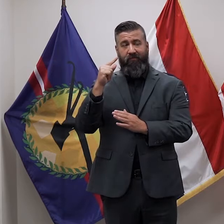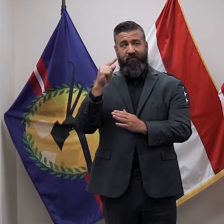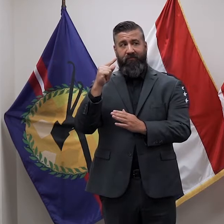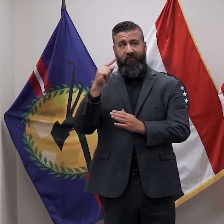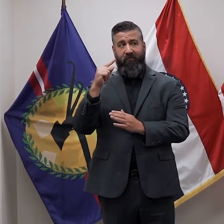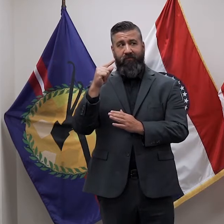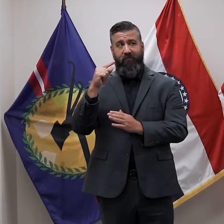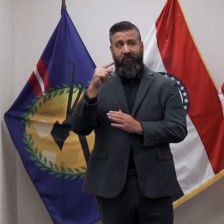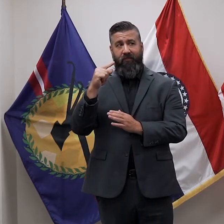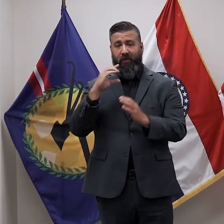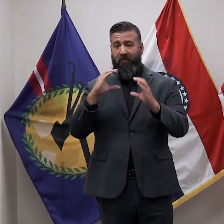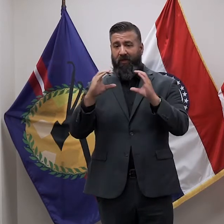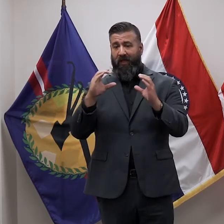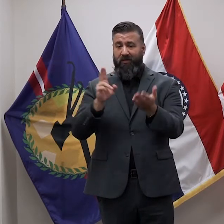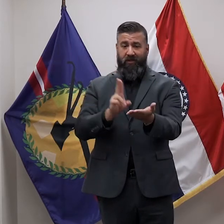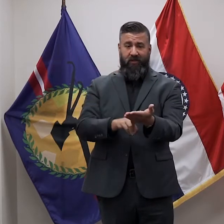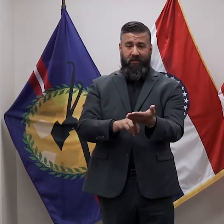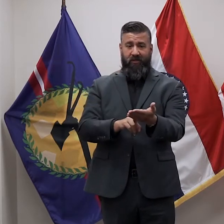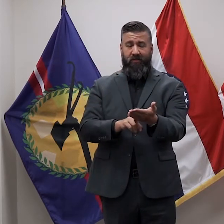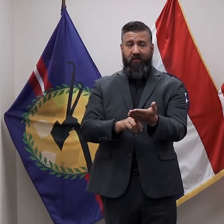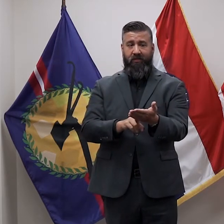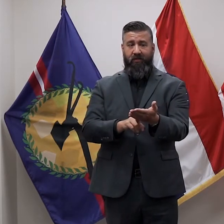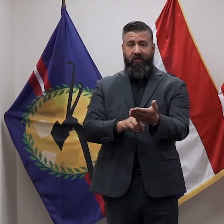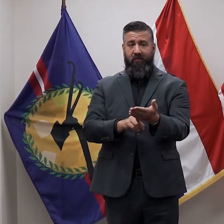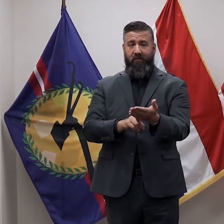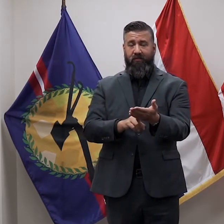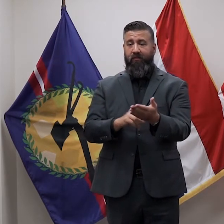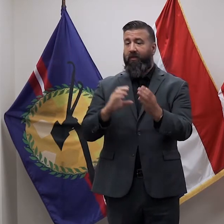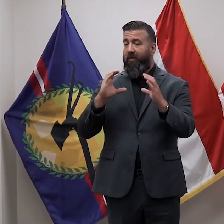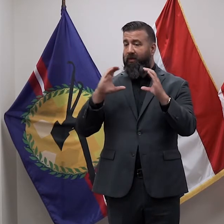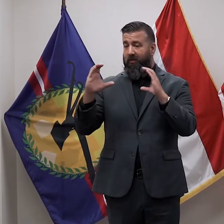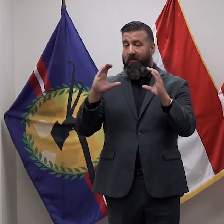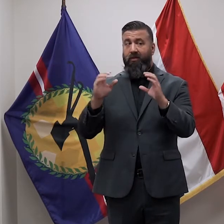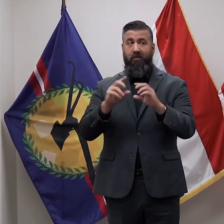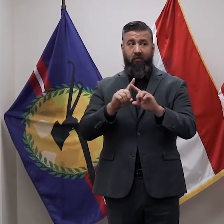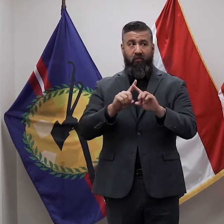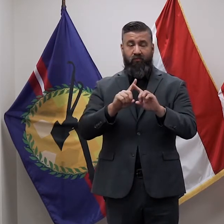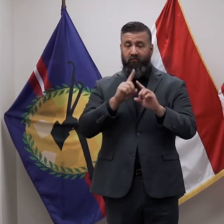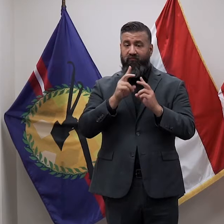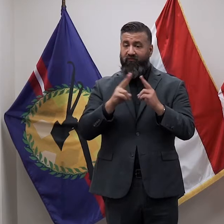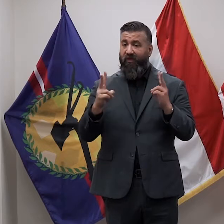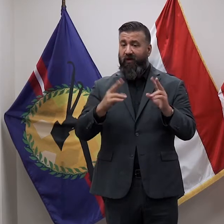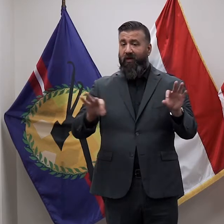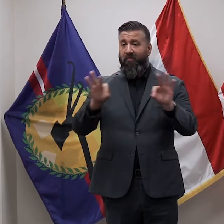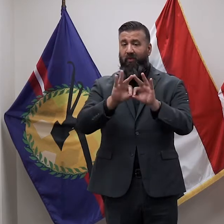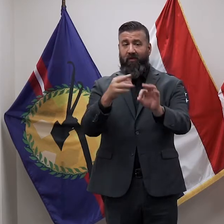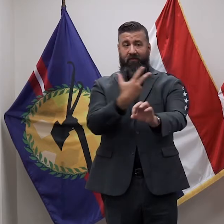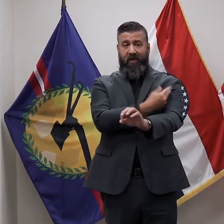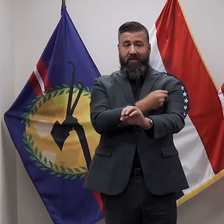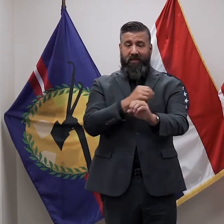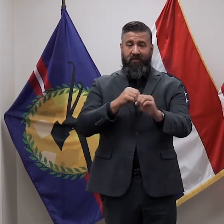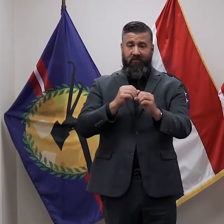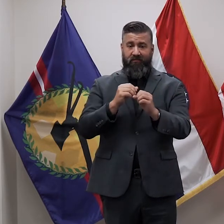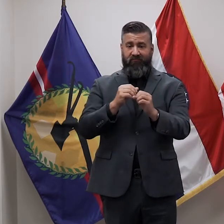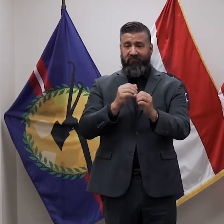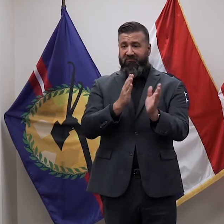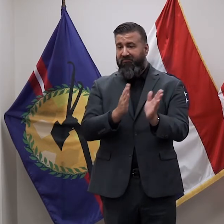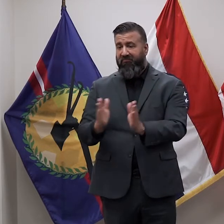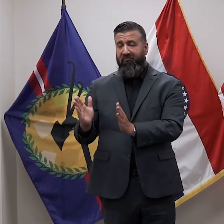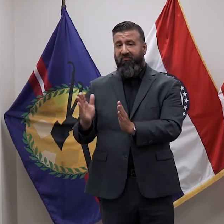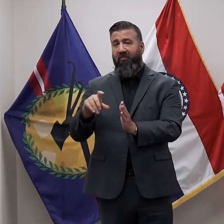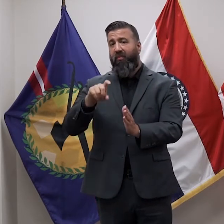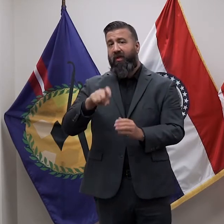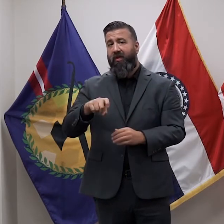contract? The communications is a really important part of our vaccine strategy. We